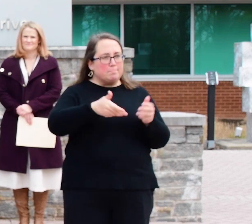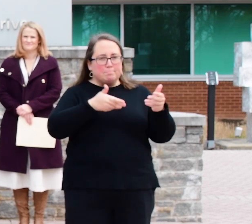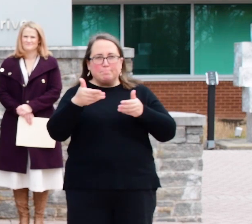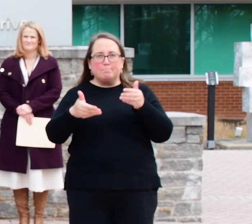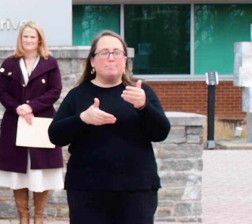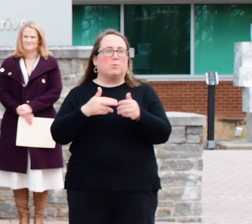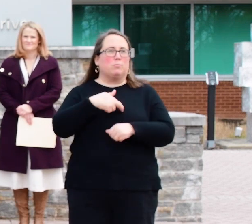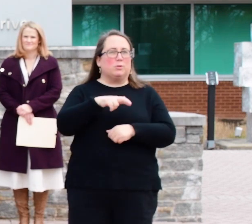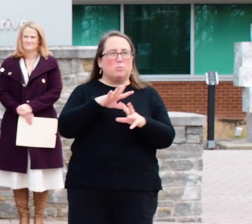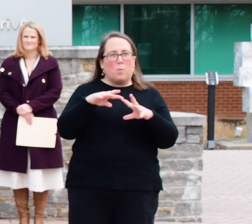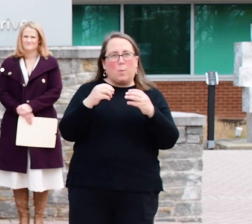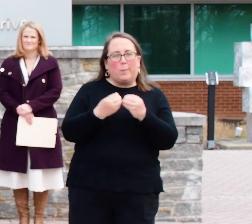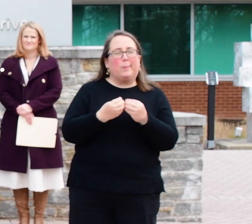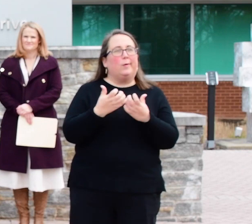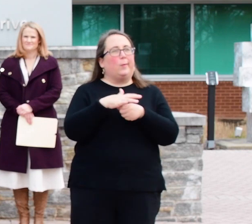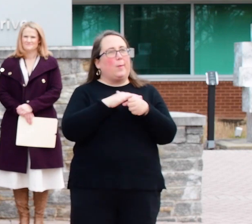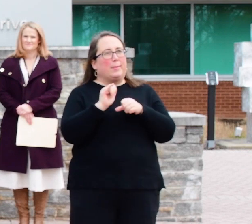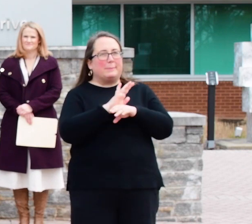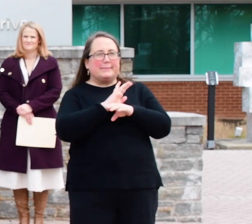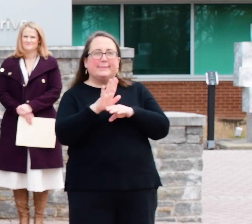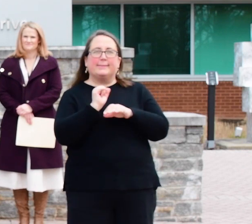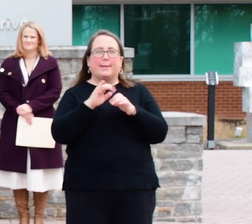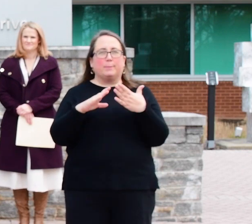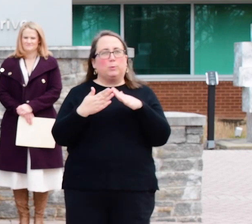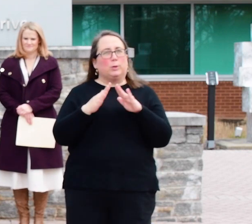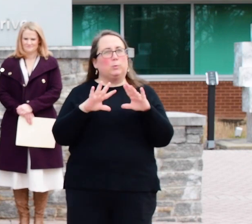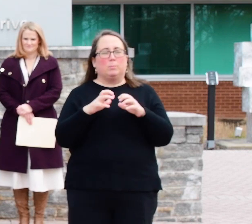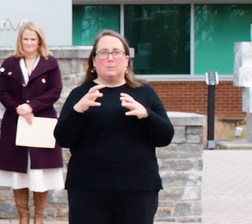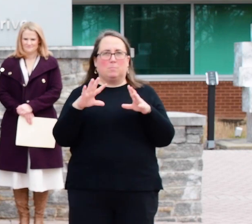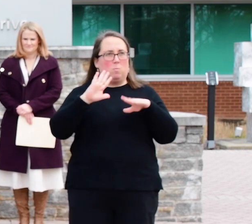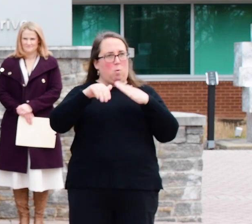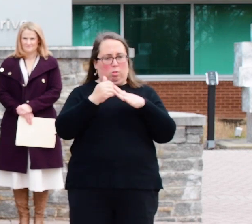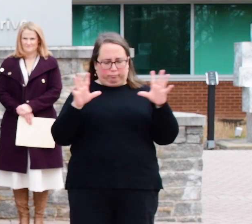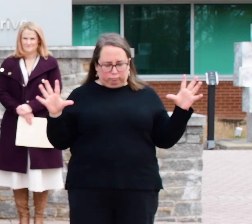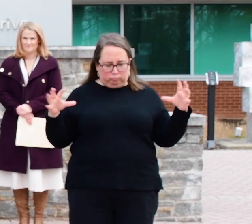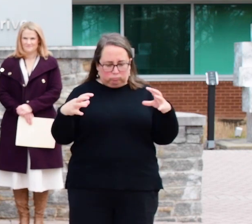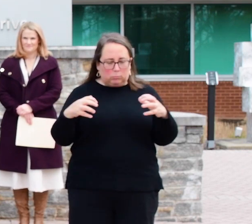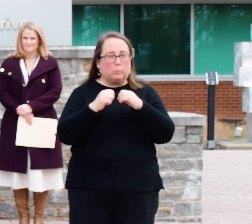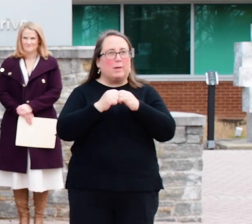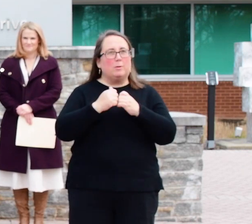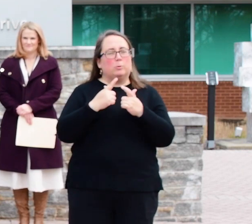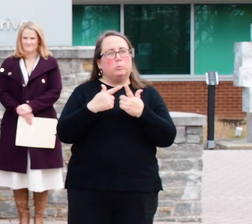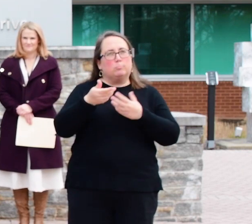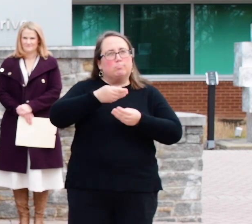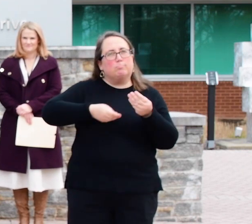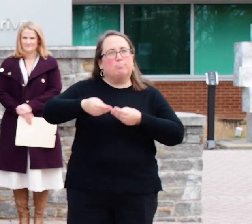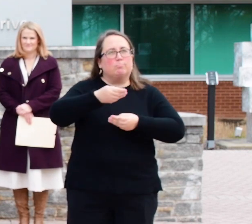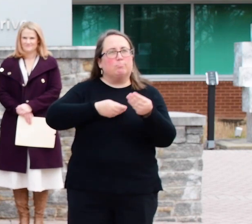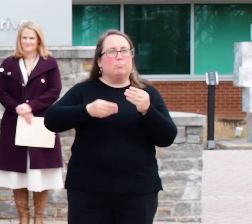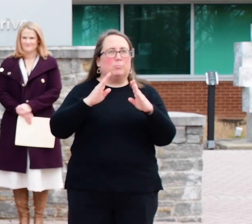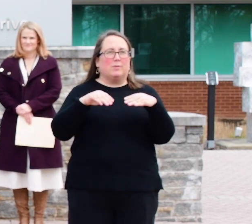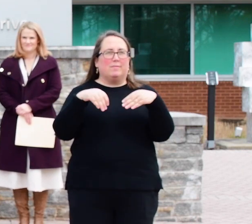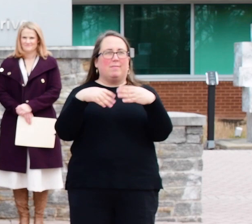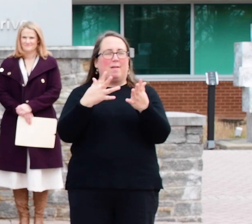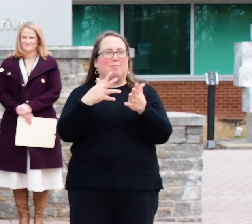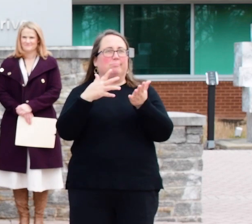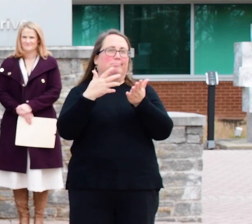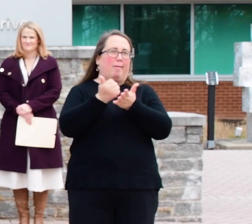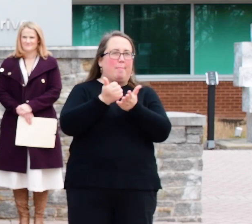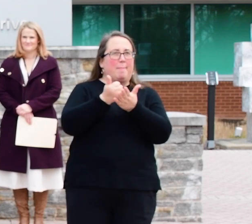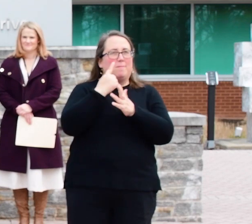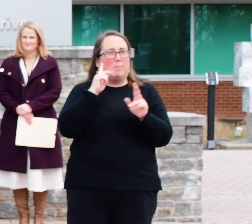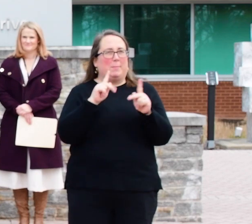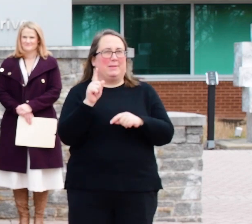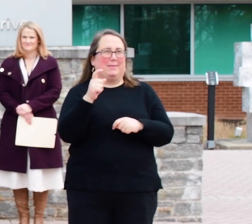faith-based organizations, local businesses, and community groups in order to provide resources and assistance to those in need during times